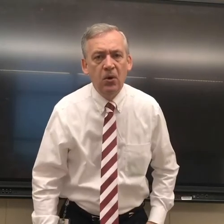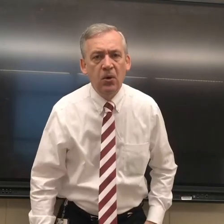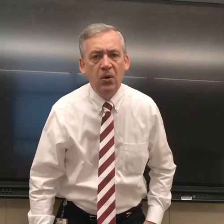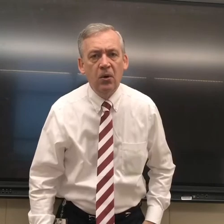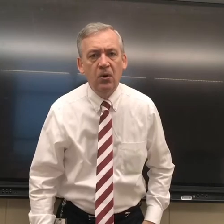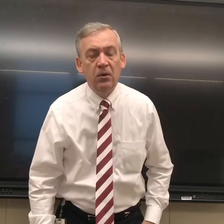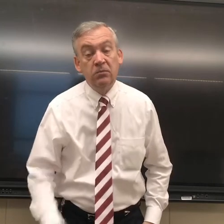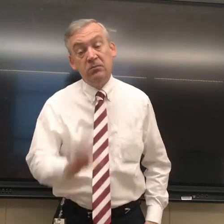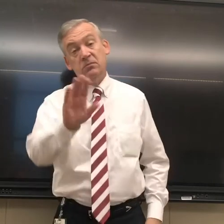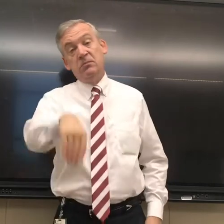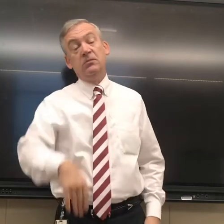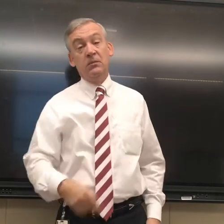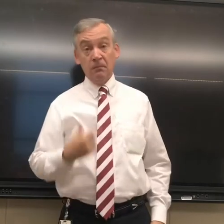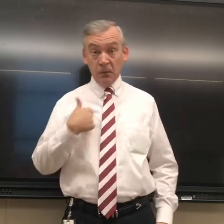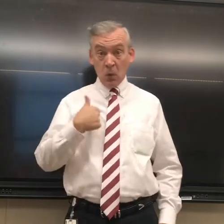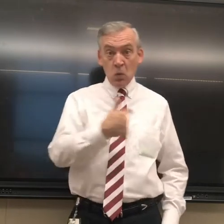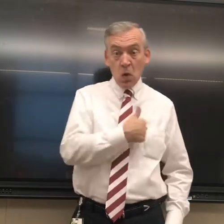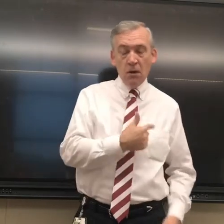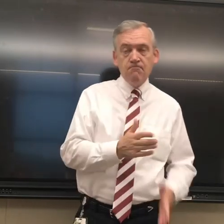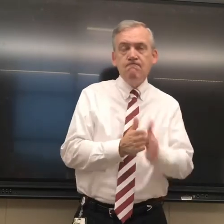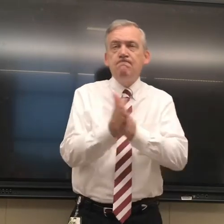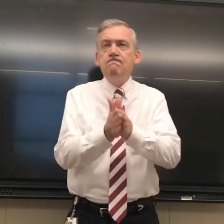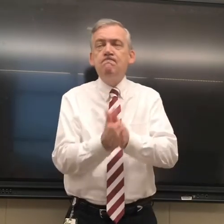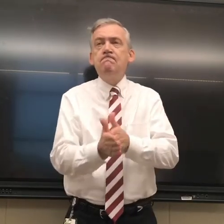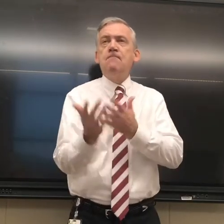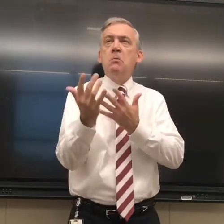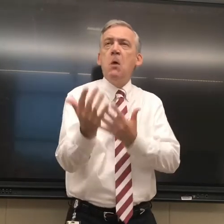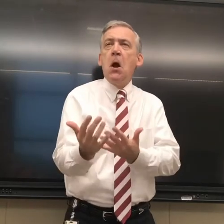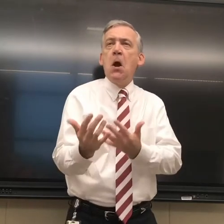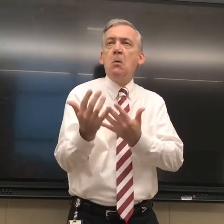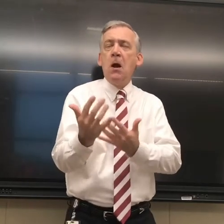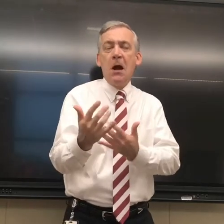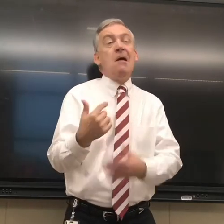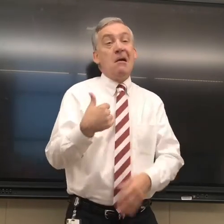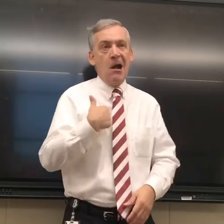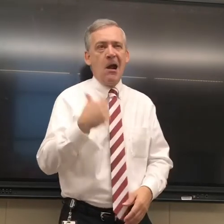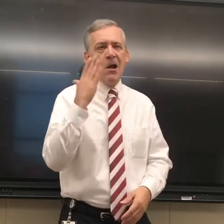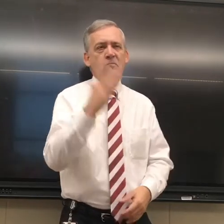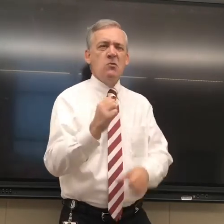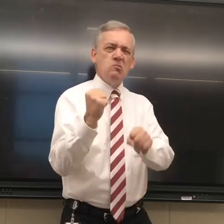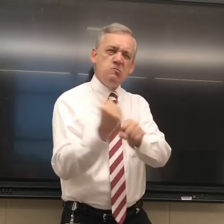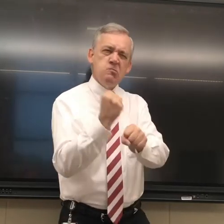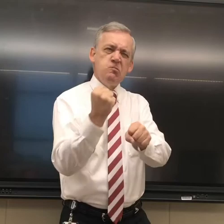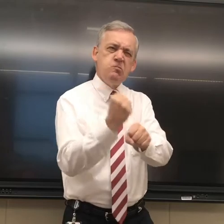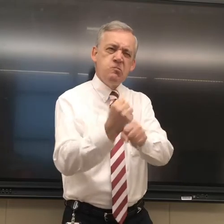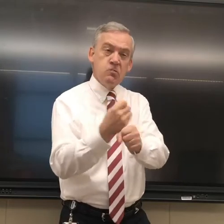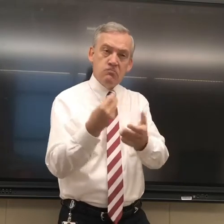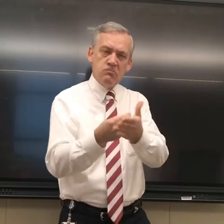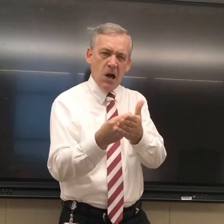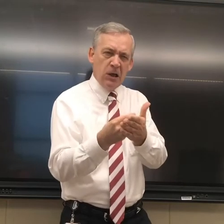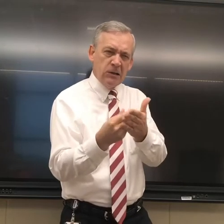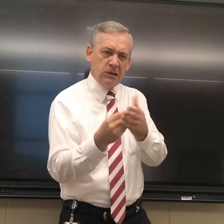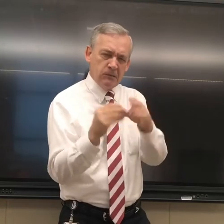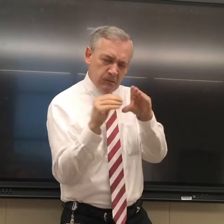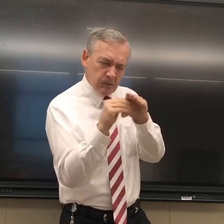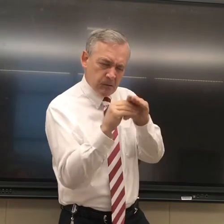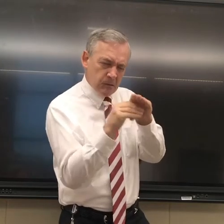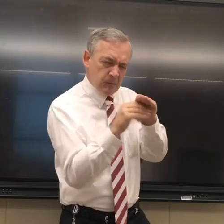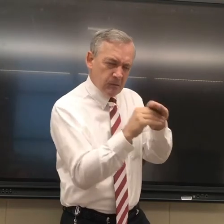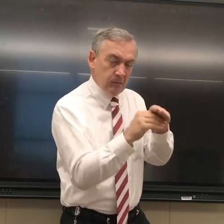Nor did we wait for hard work and thrift to pay off in shining success, as